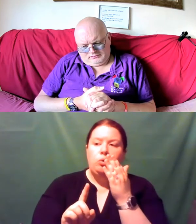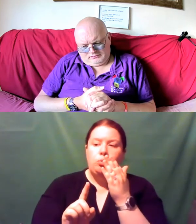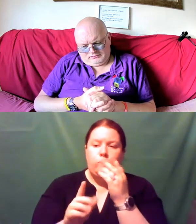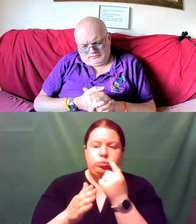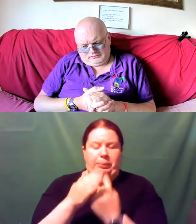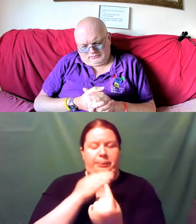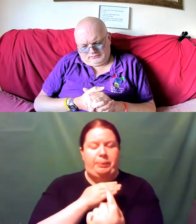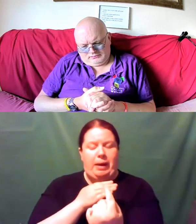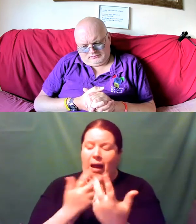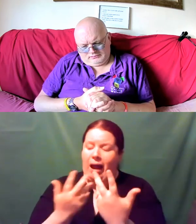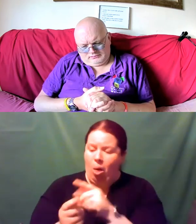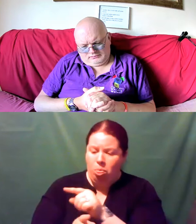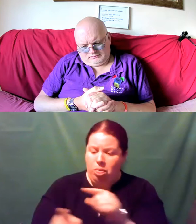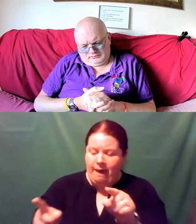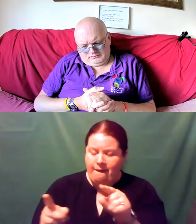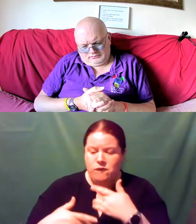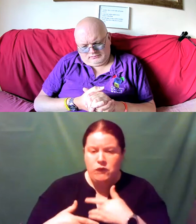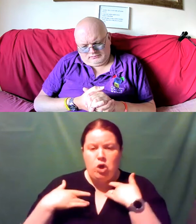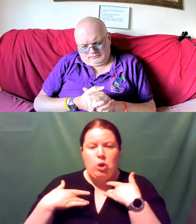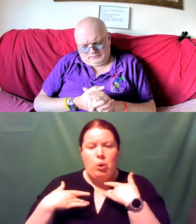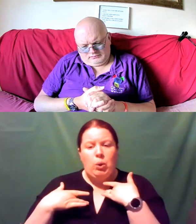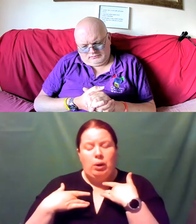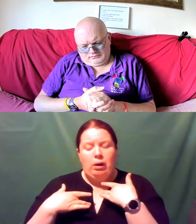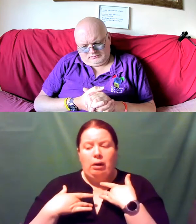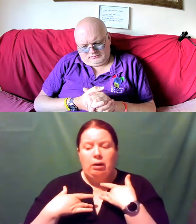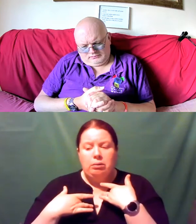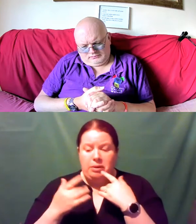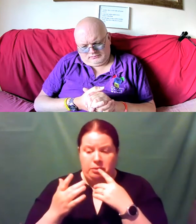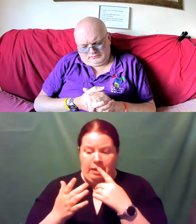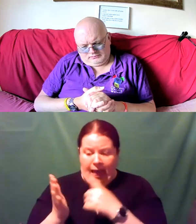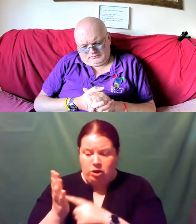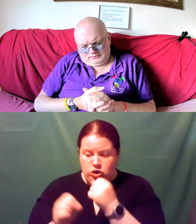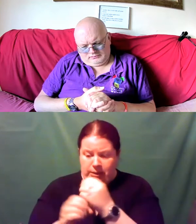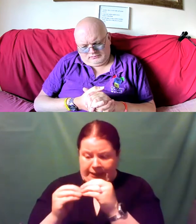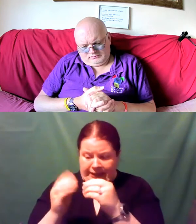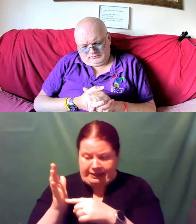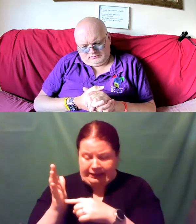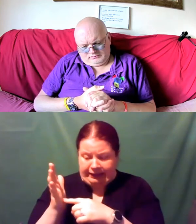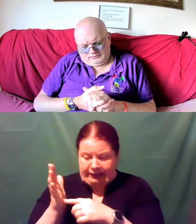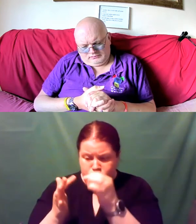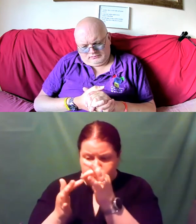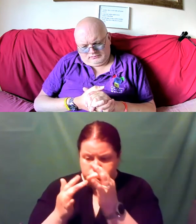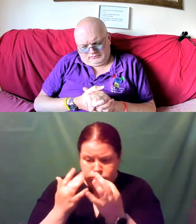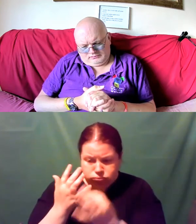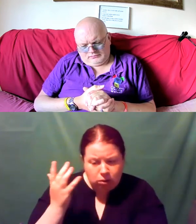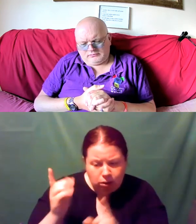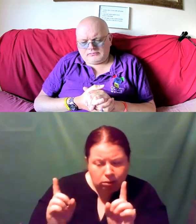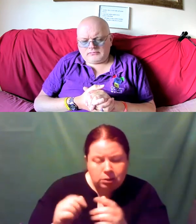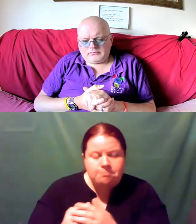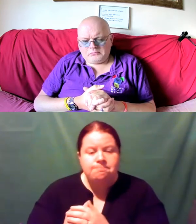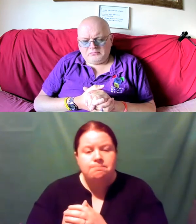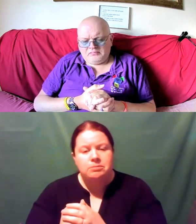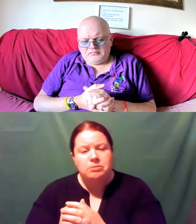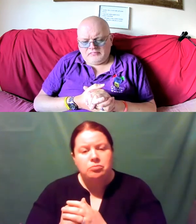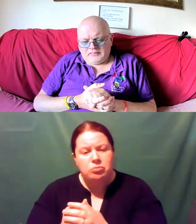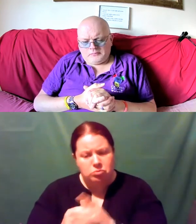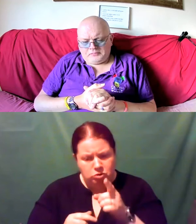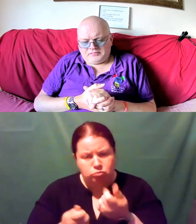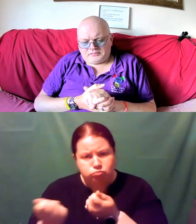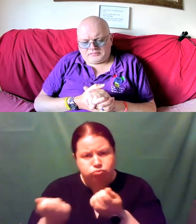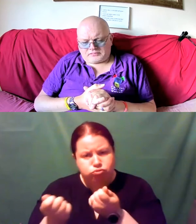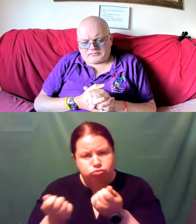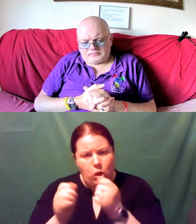think about kind of LGBT kind of issues. I was wondering if you kind of, you know, how you saw over there, because you ran the youth group for quite a